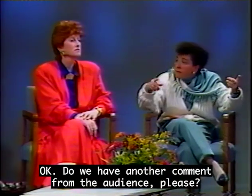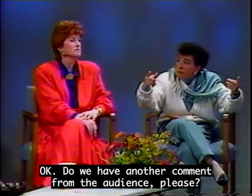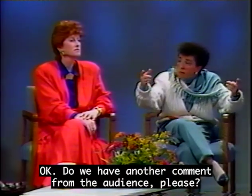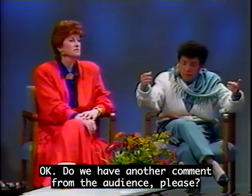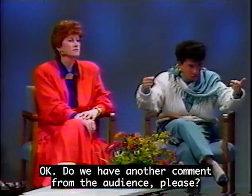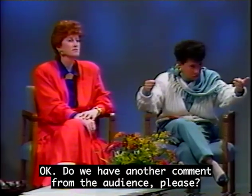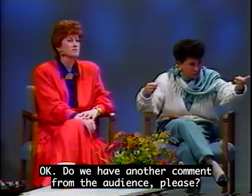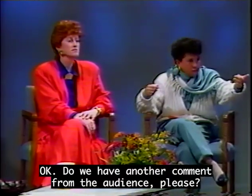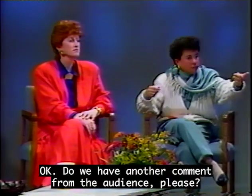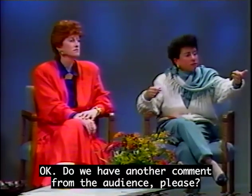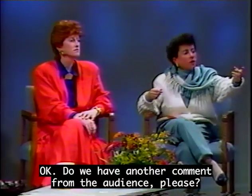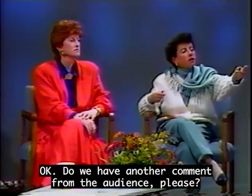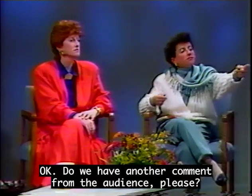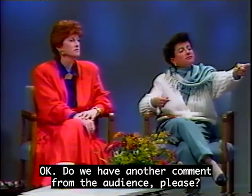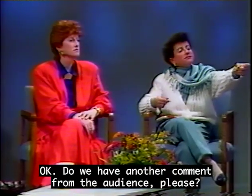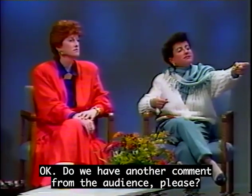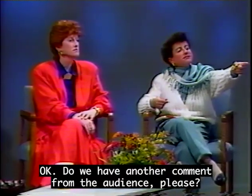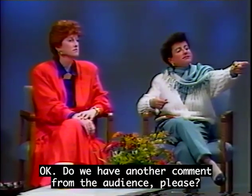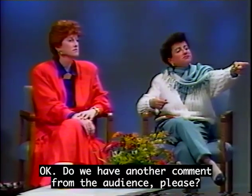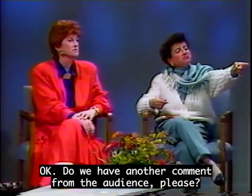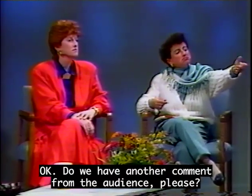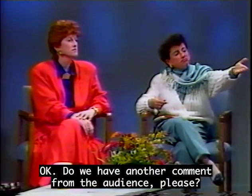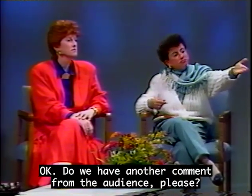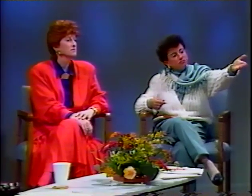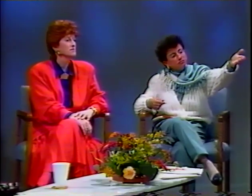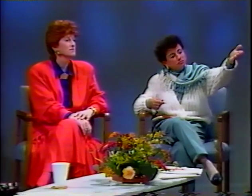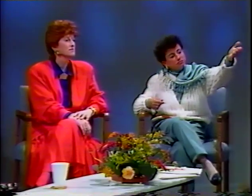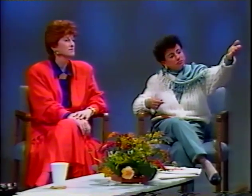Okay, do we have another comment from the audience, please?